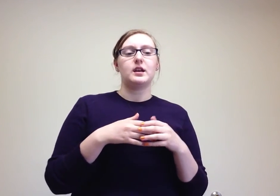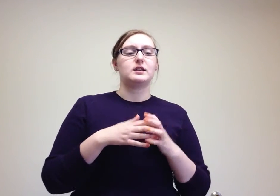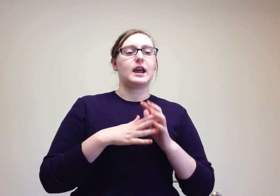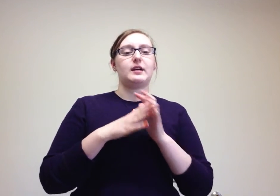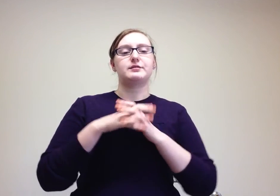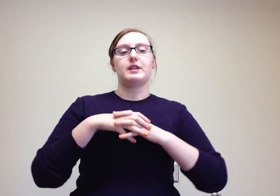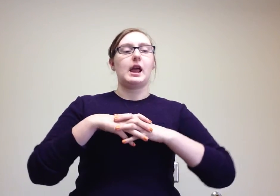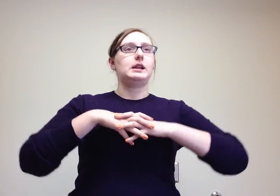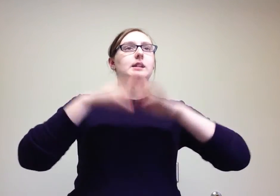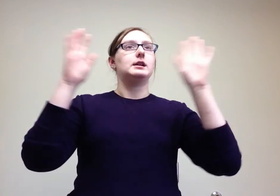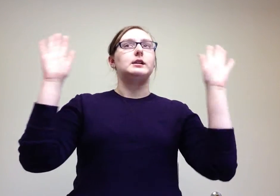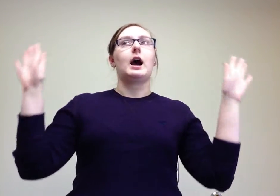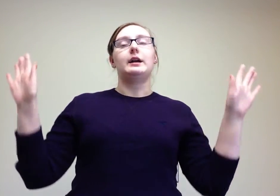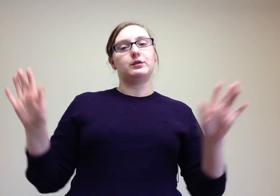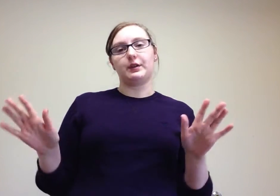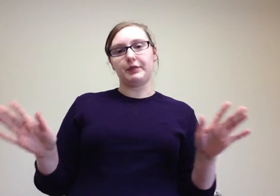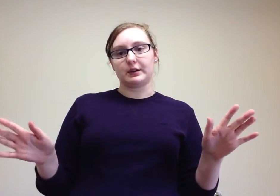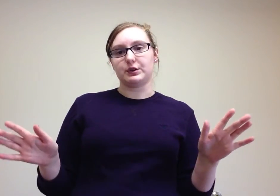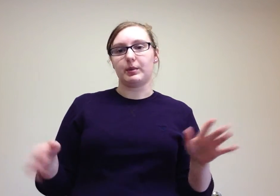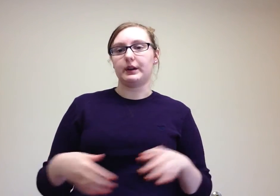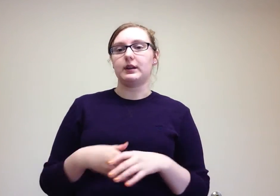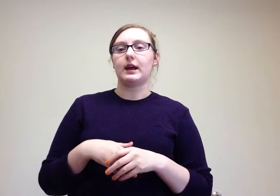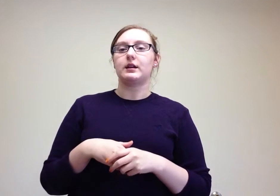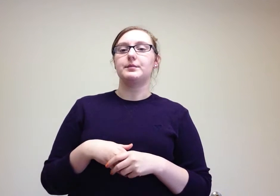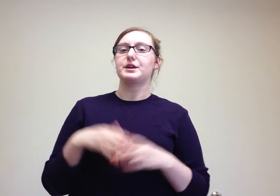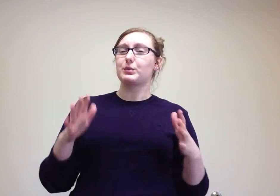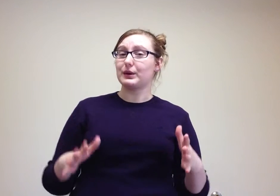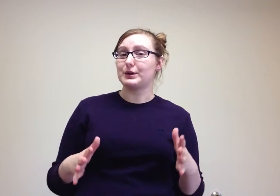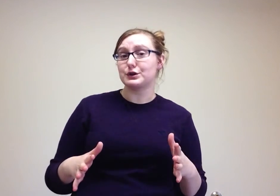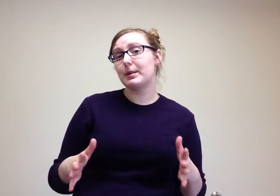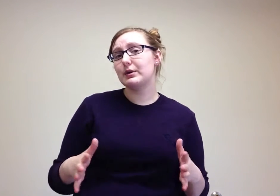could have any kind of effect on your body that they're not really quite sure about.